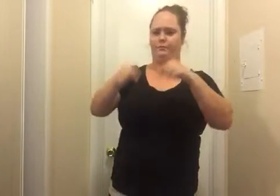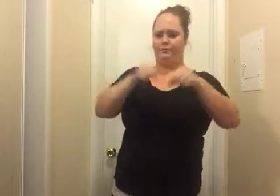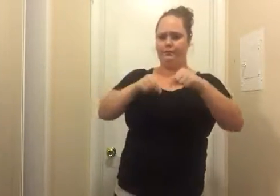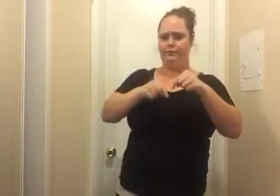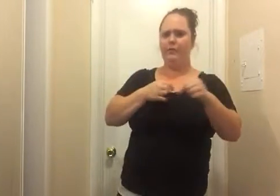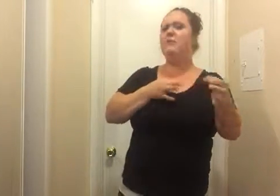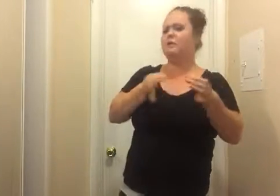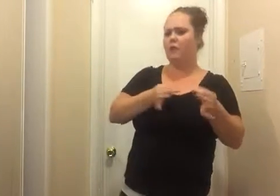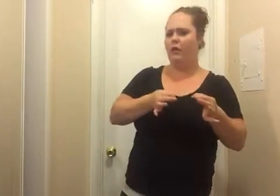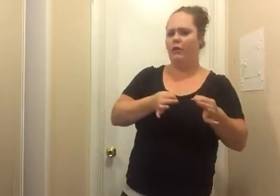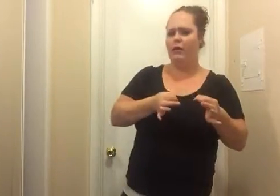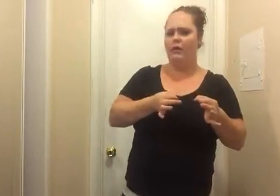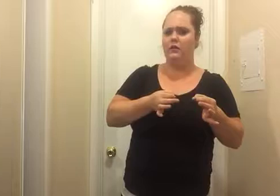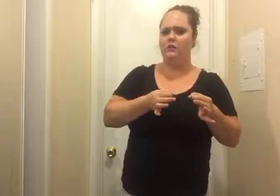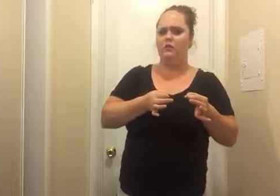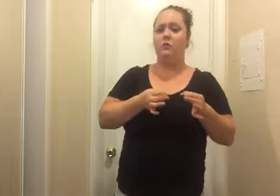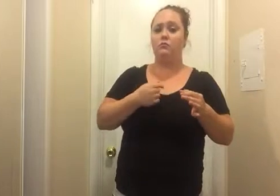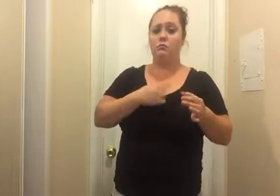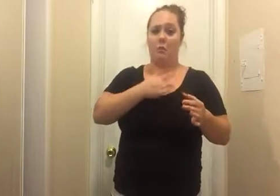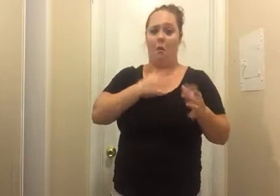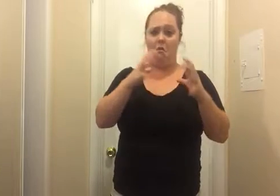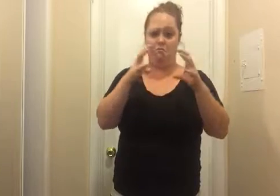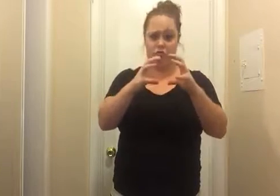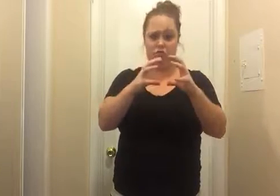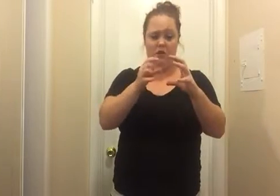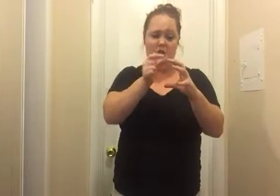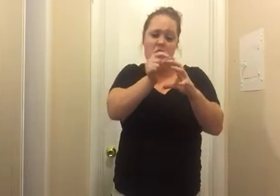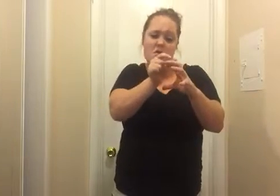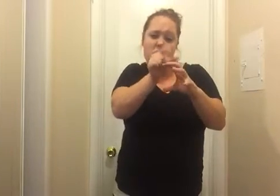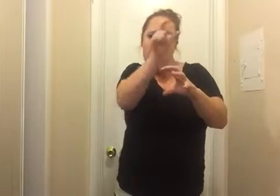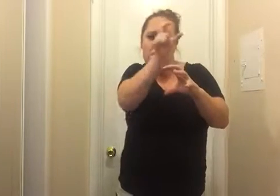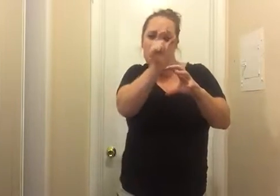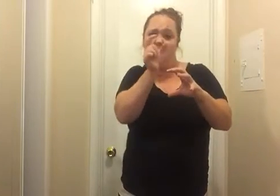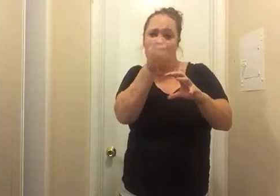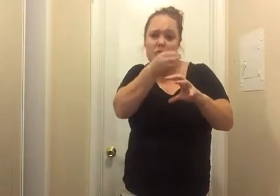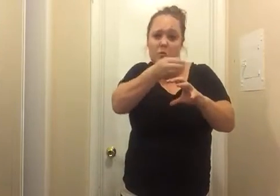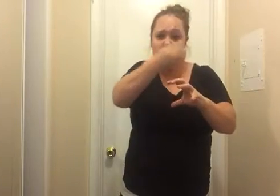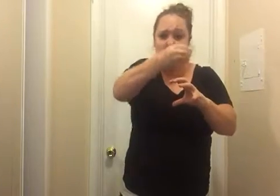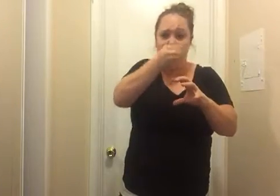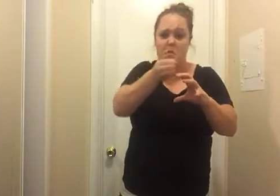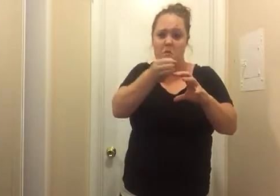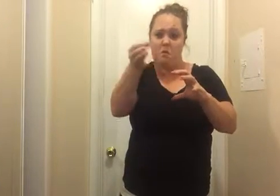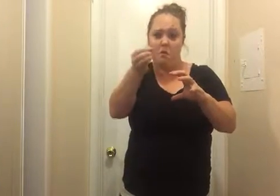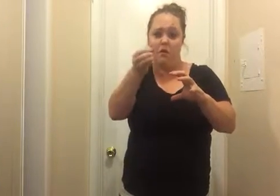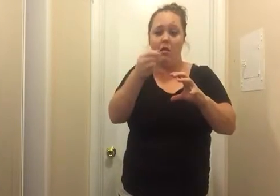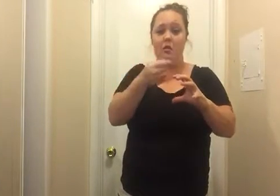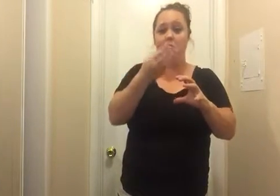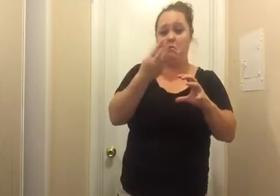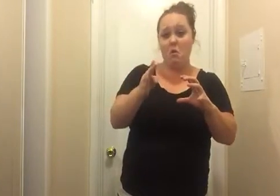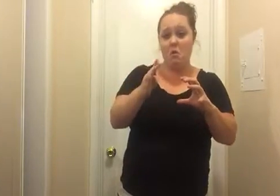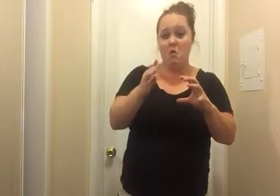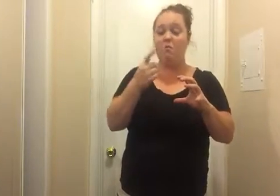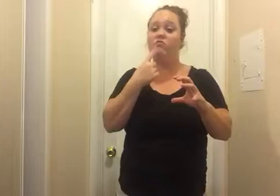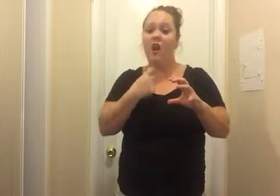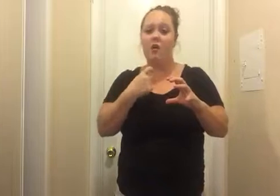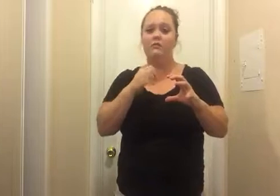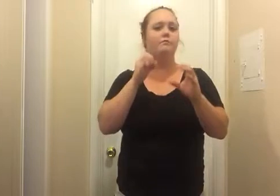these big pipes. I'm not talking about these big pipes that go into or away from the heart. I'm talking about the arteries that supply blood to